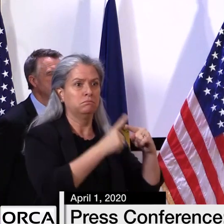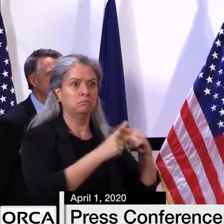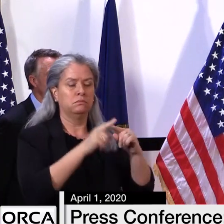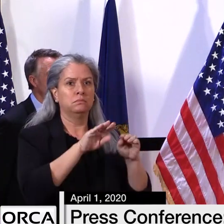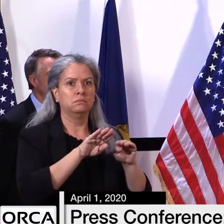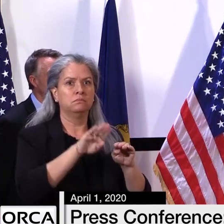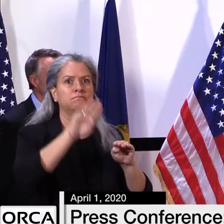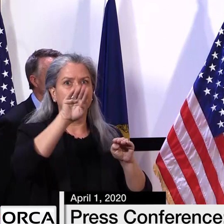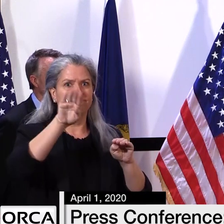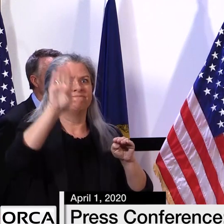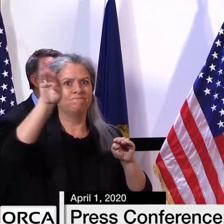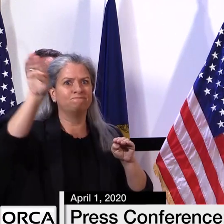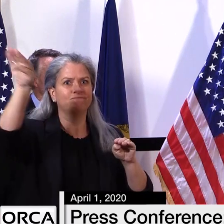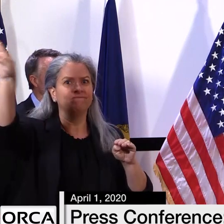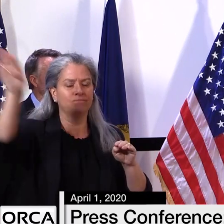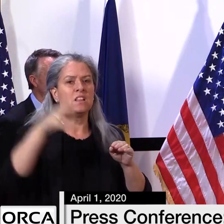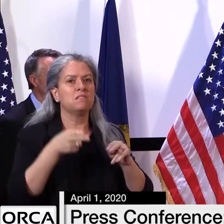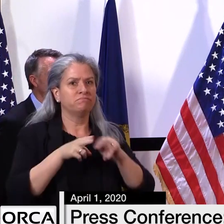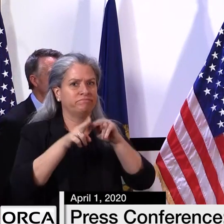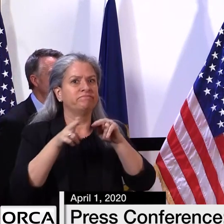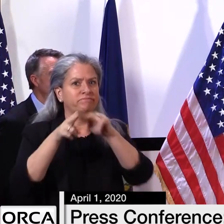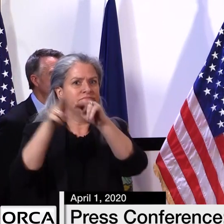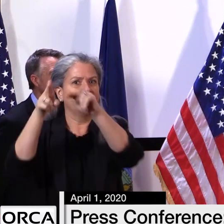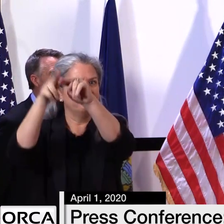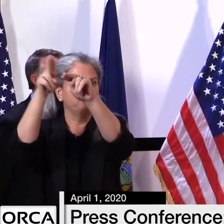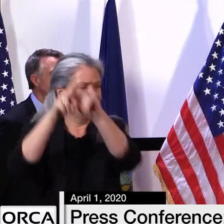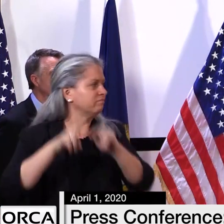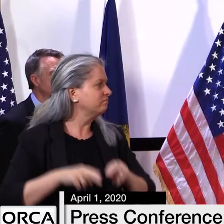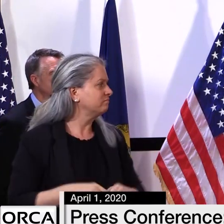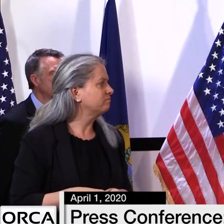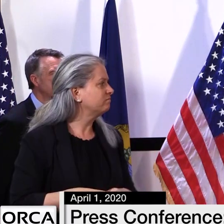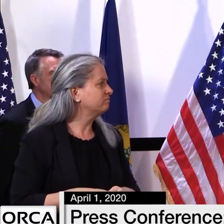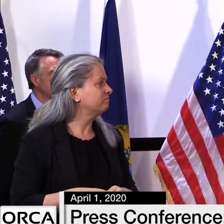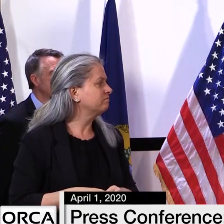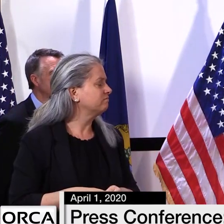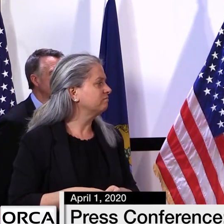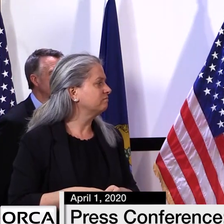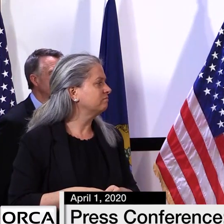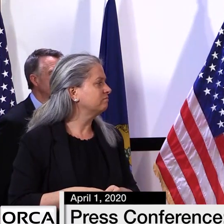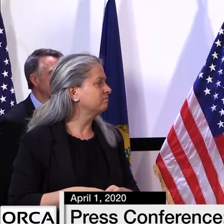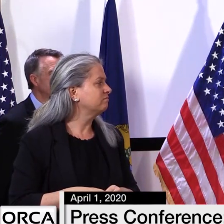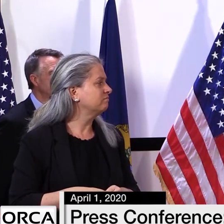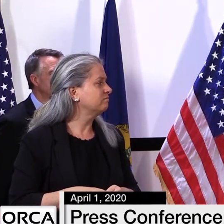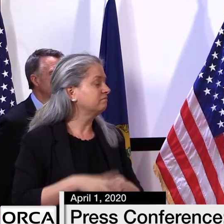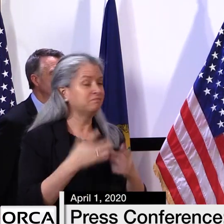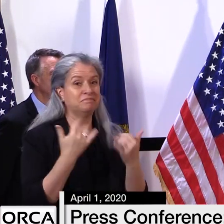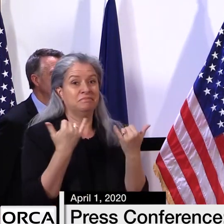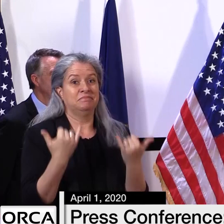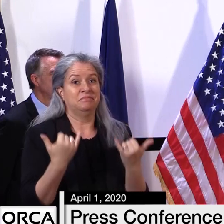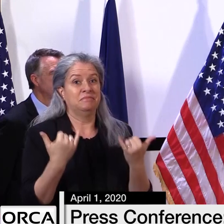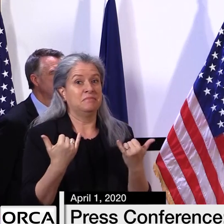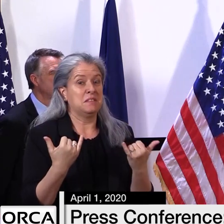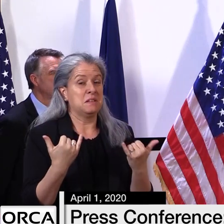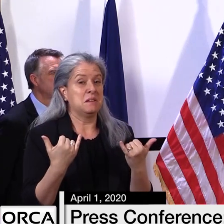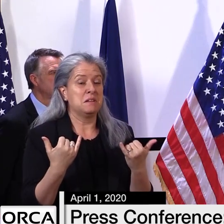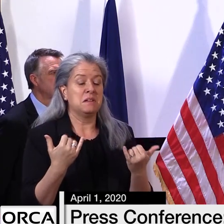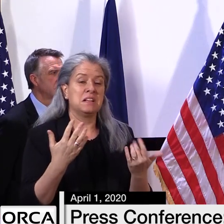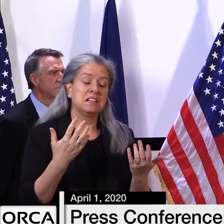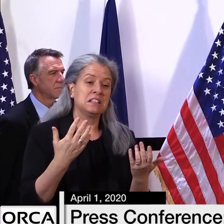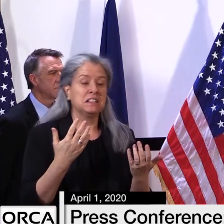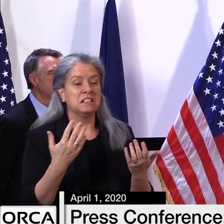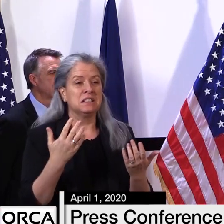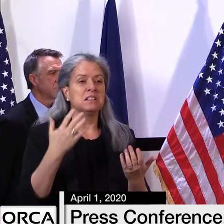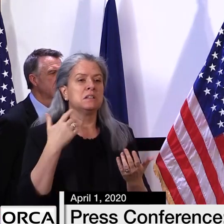upward direction of the percent of all the tests that are done that are positive. And they're now in the 10